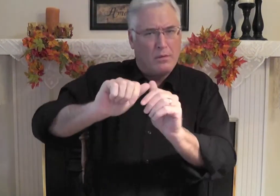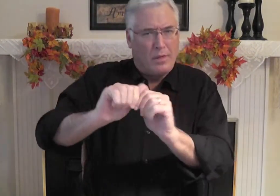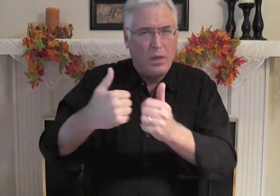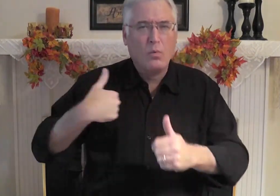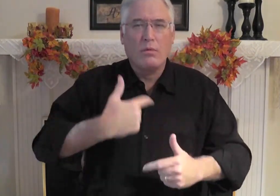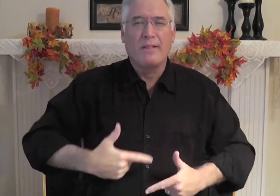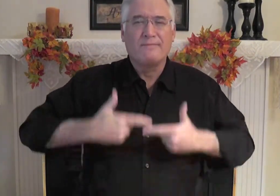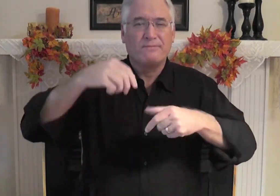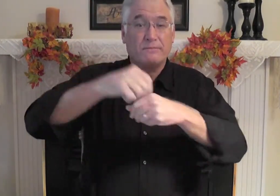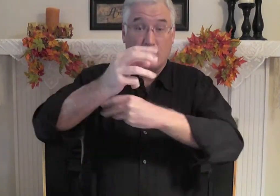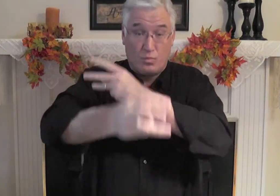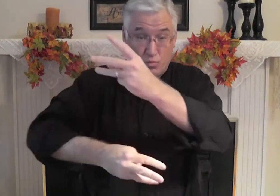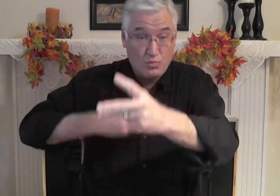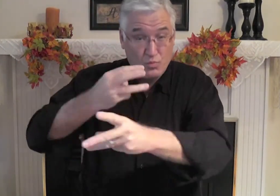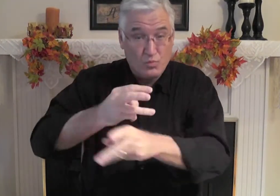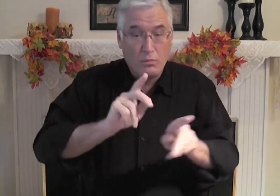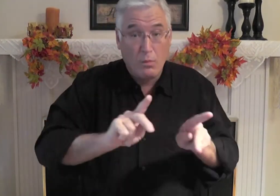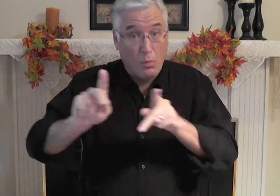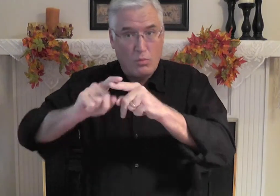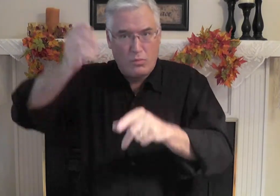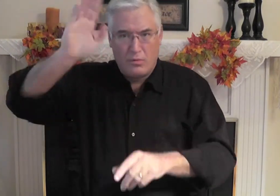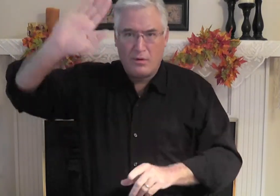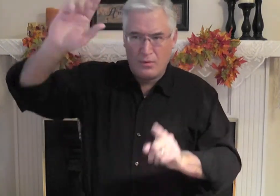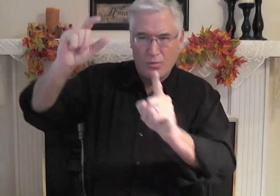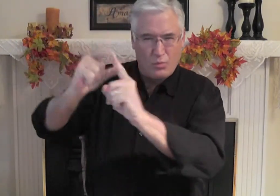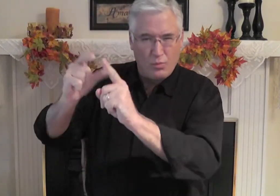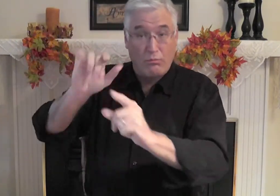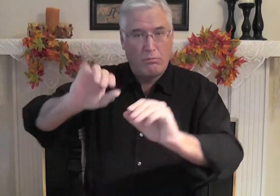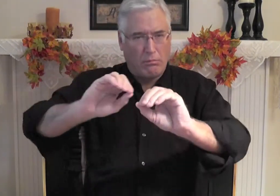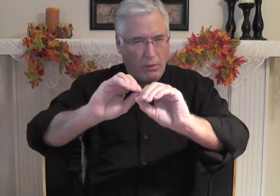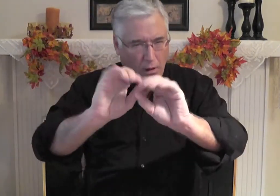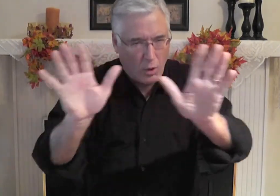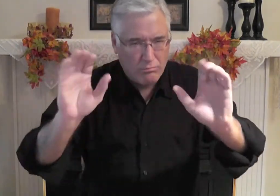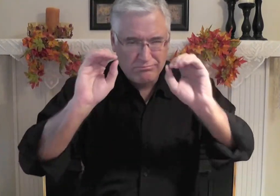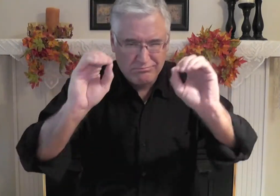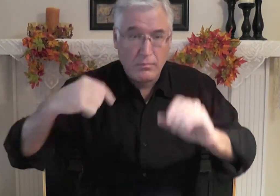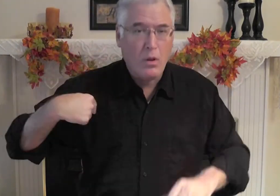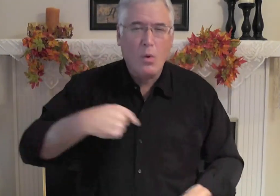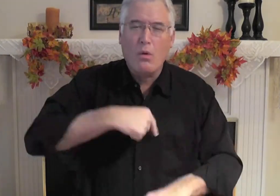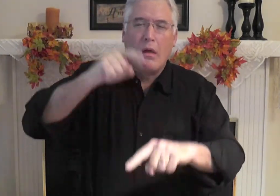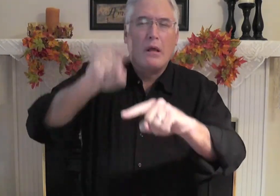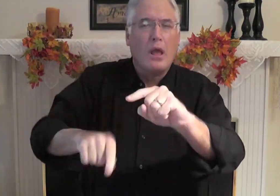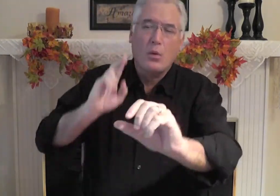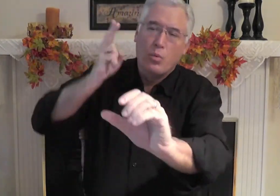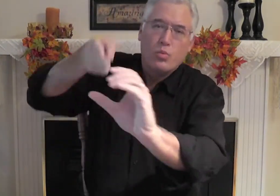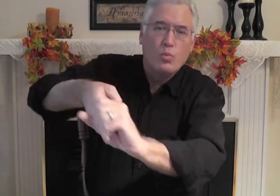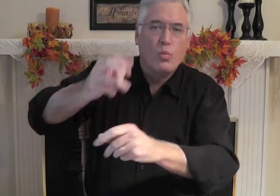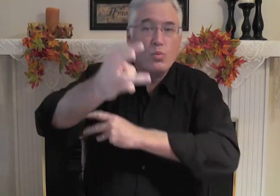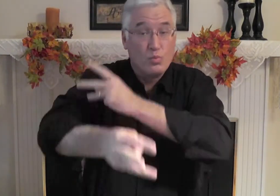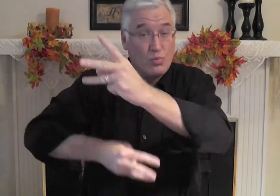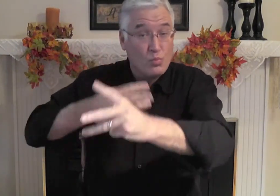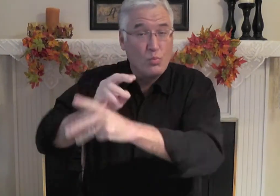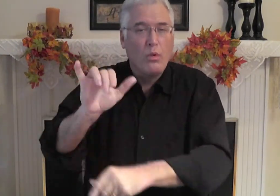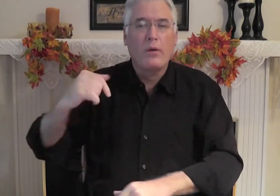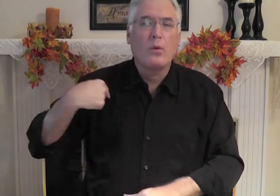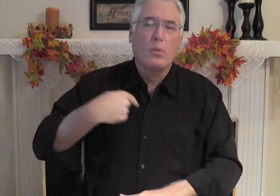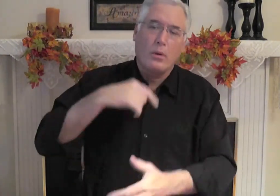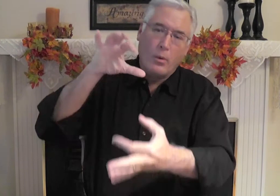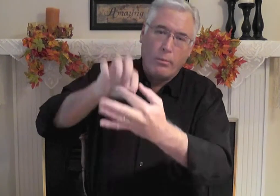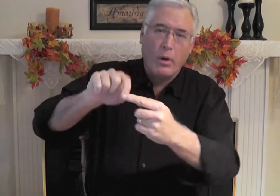wisdom to learn how to live our life in this world according to His Word. He has clear teaching that we are part